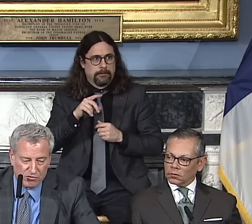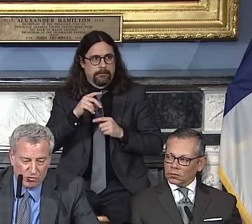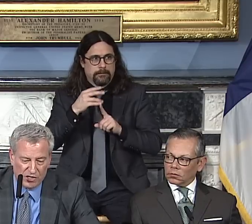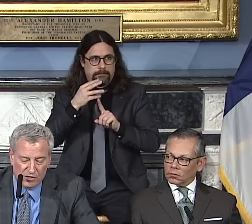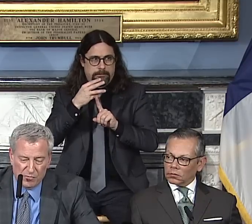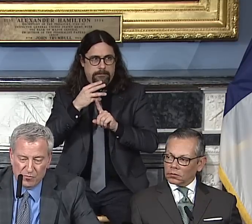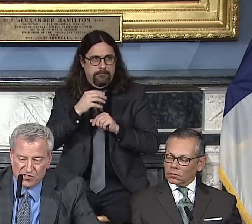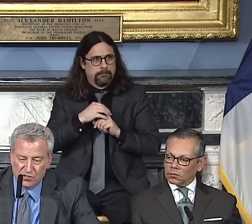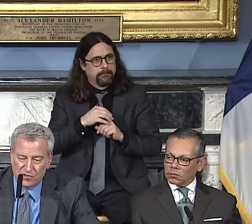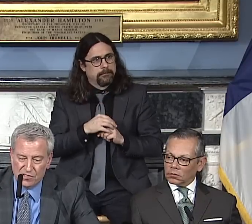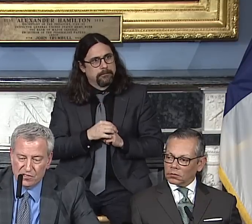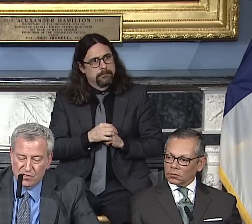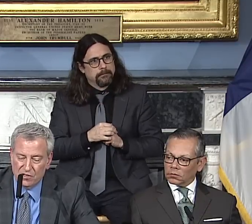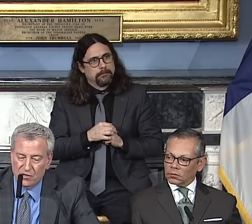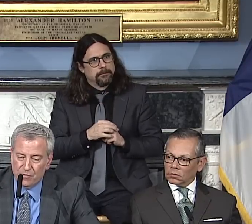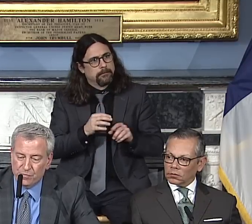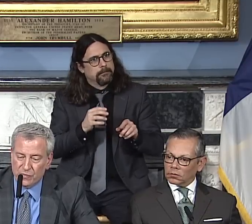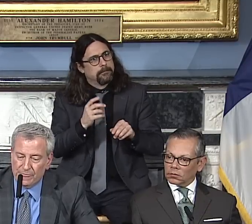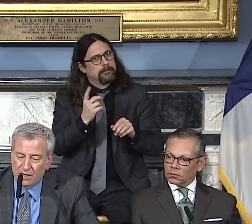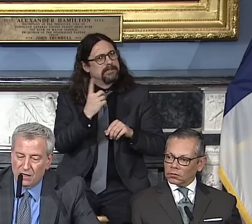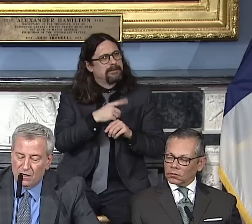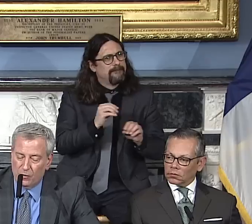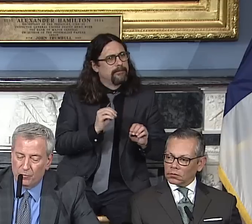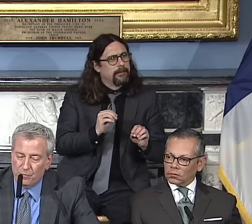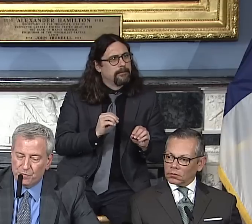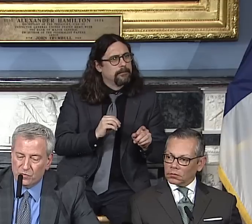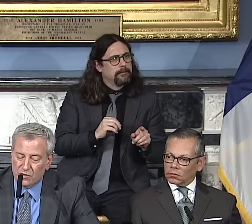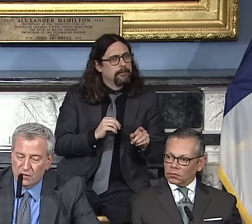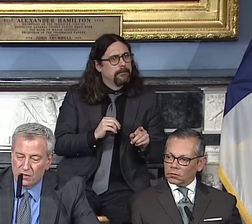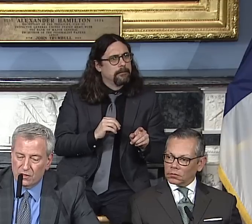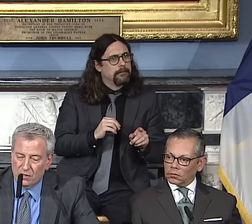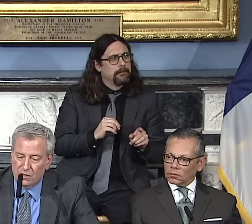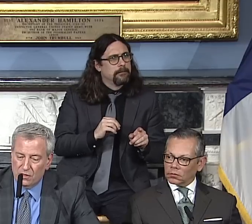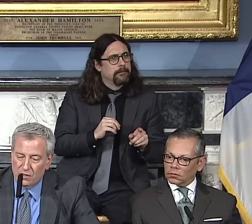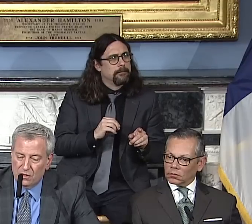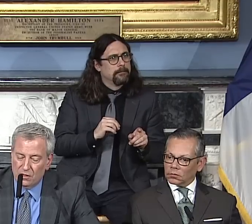all extraordinary public servants. We